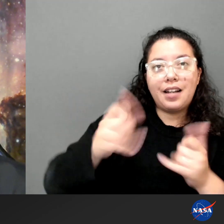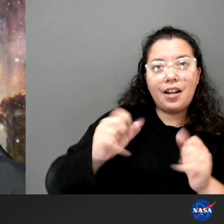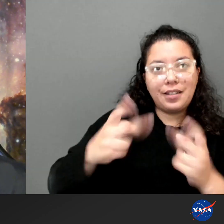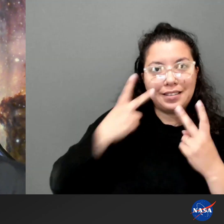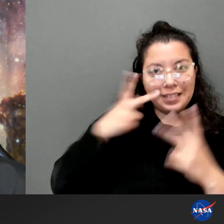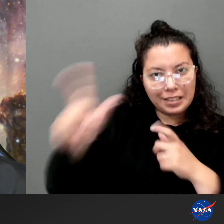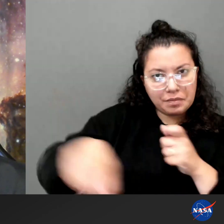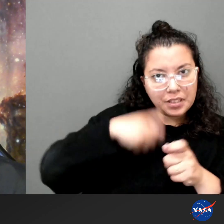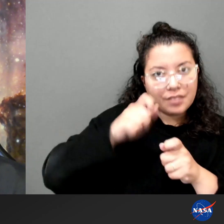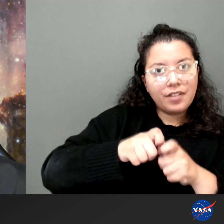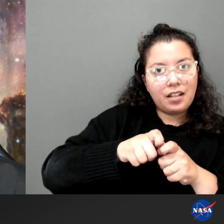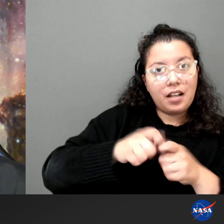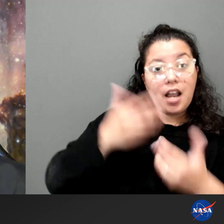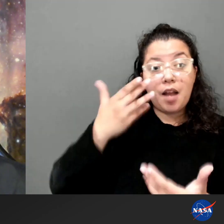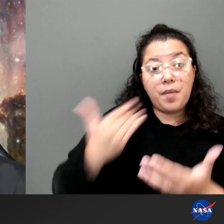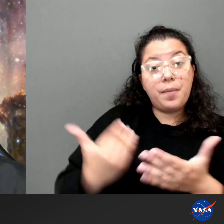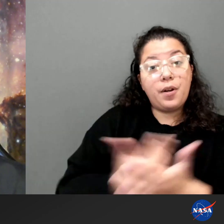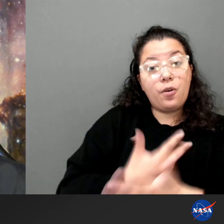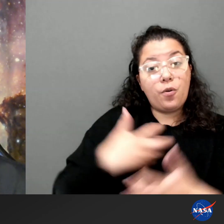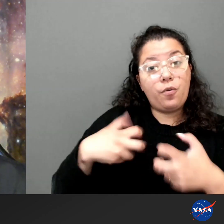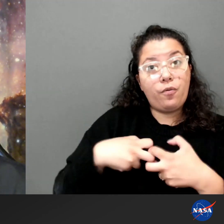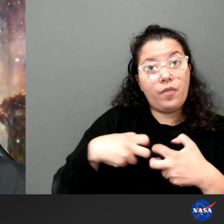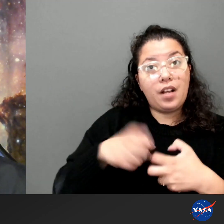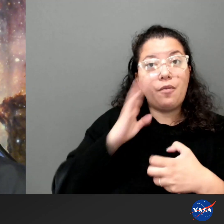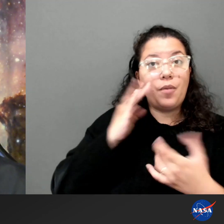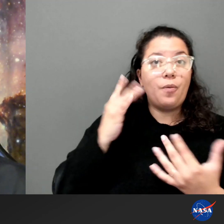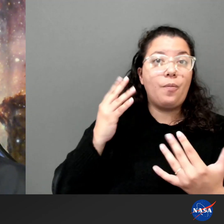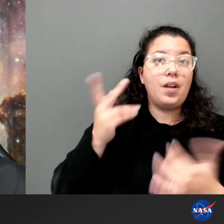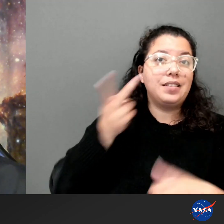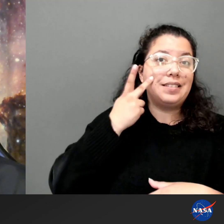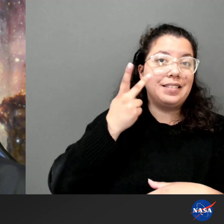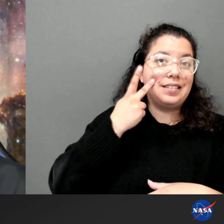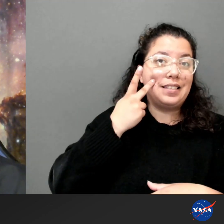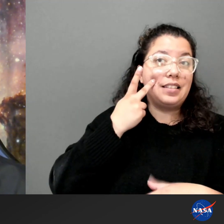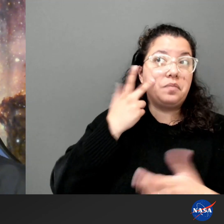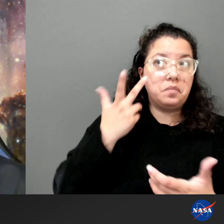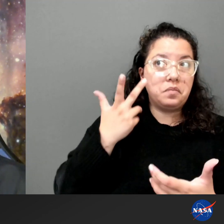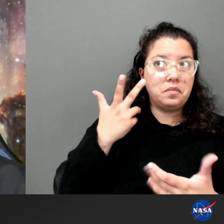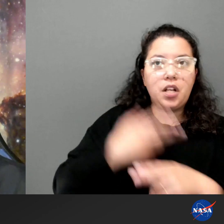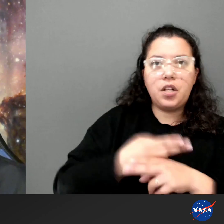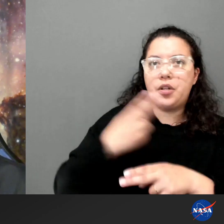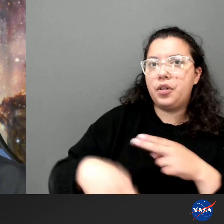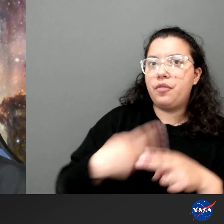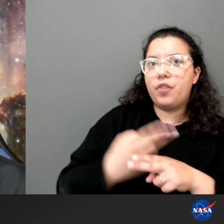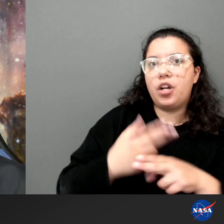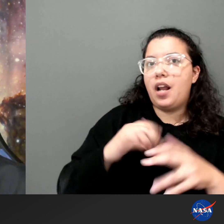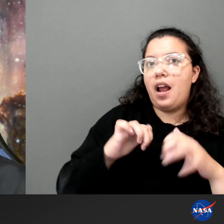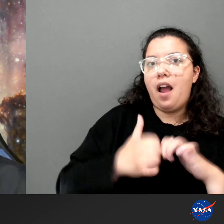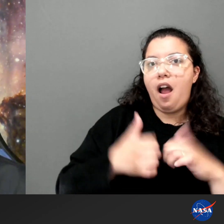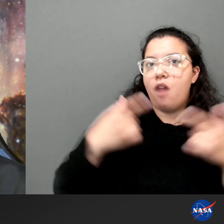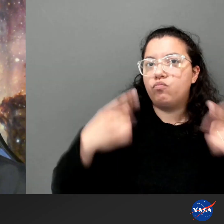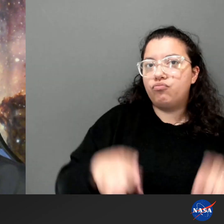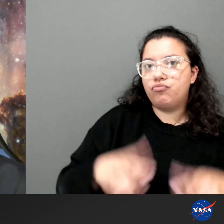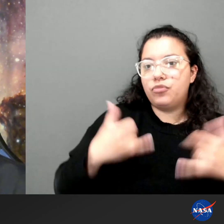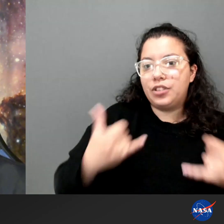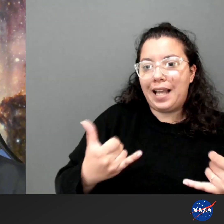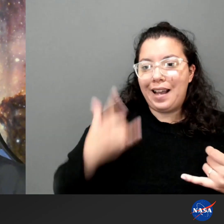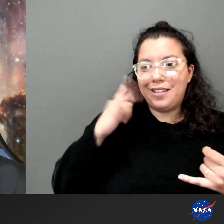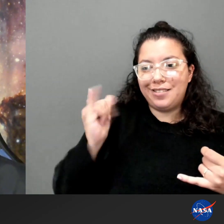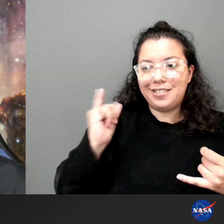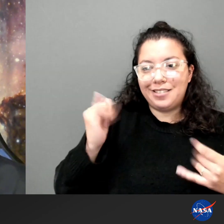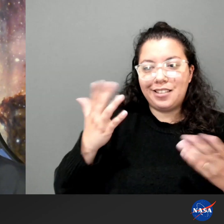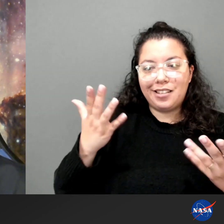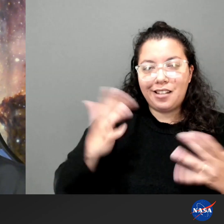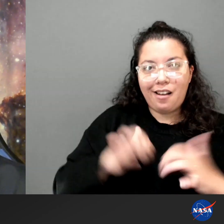really be waiting for us in our understanding of how the universe came to be the place it is. So I think that's something to watch this space